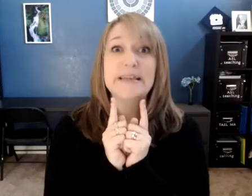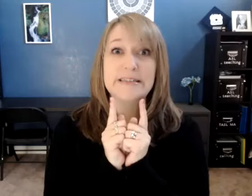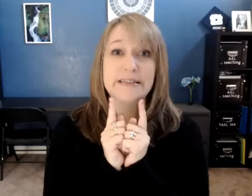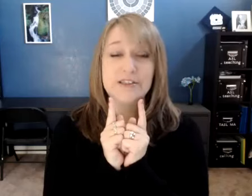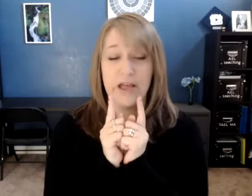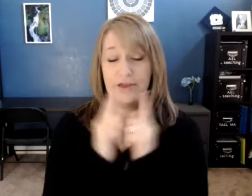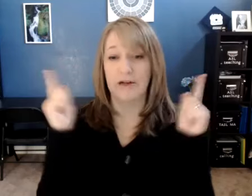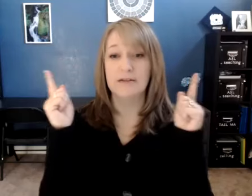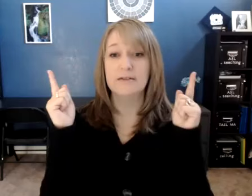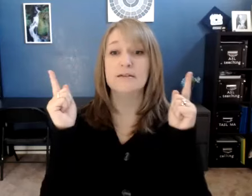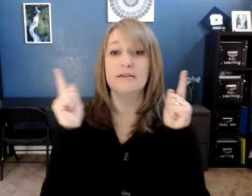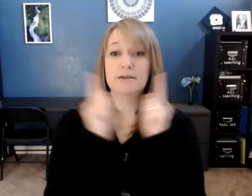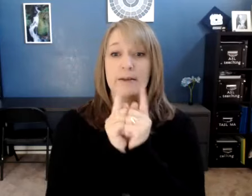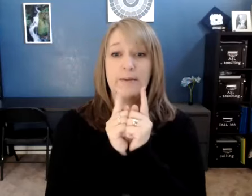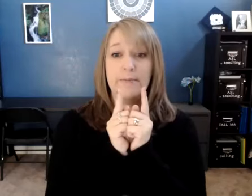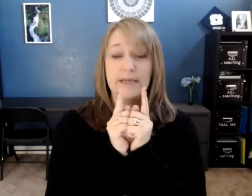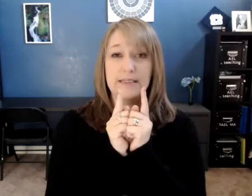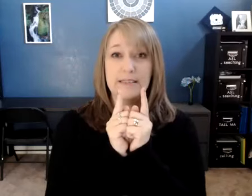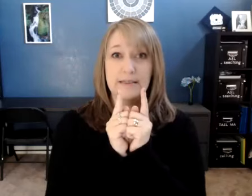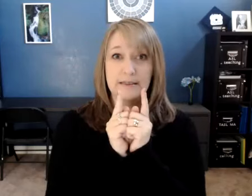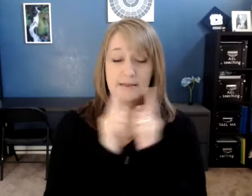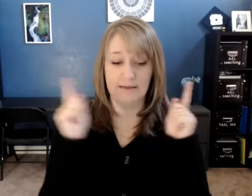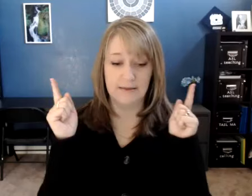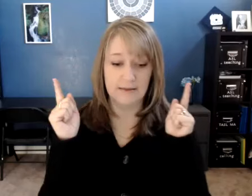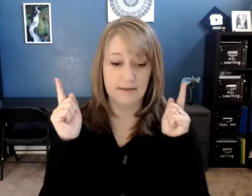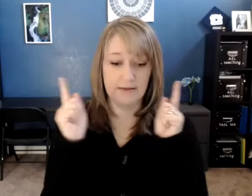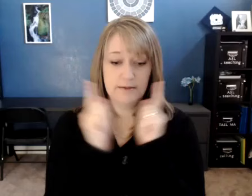meet each other. Meet.